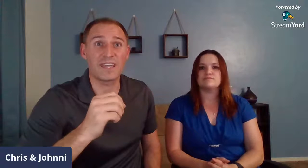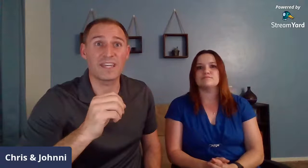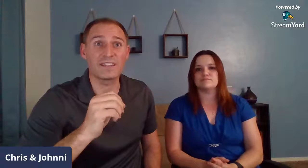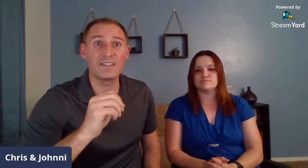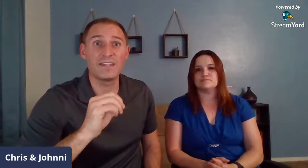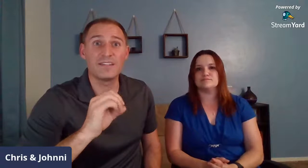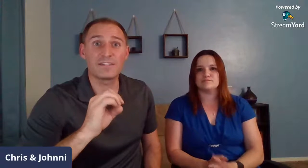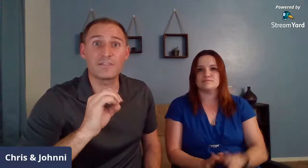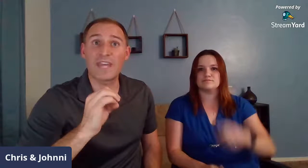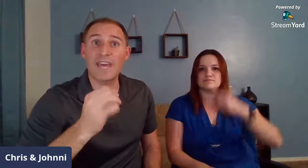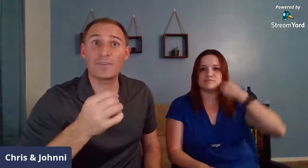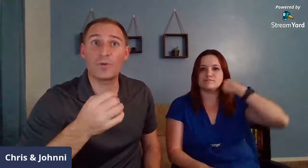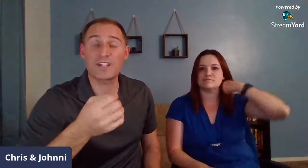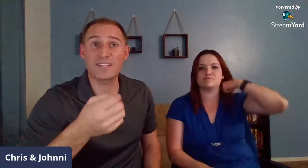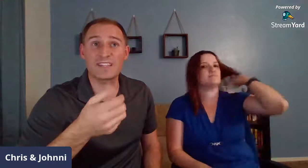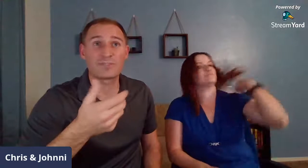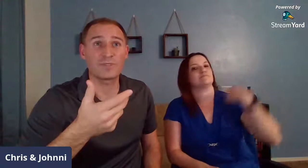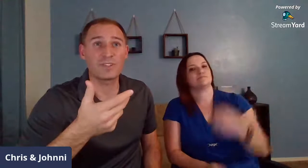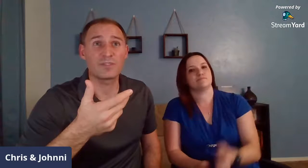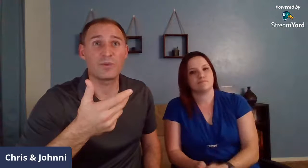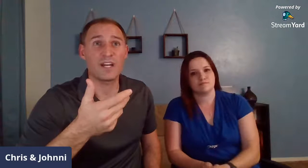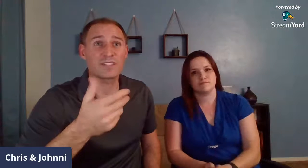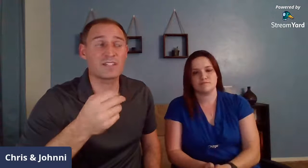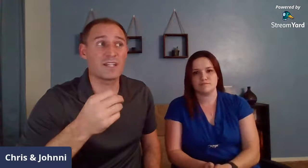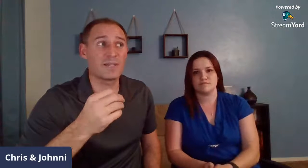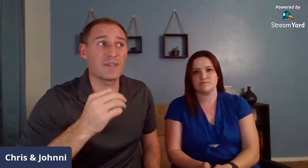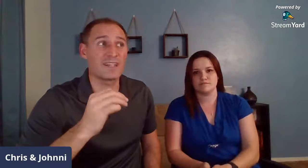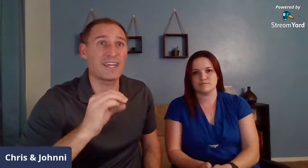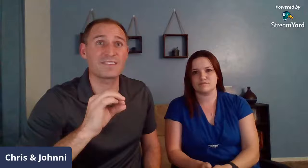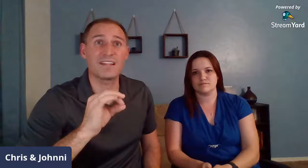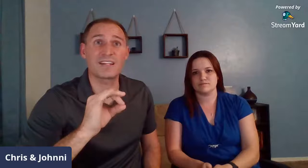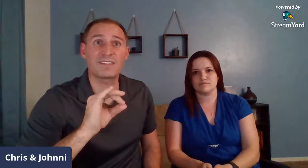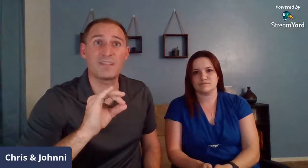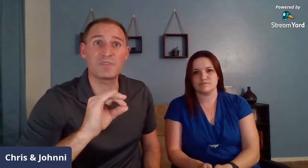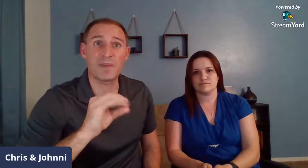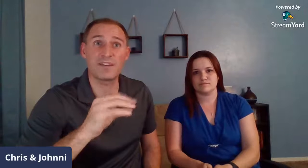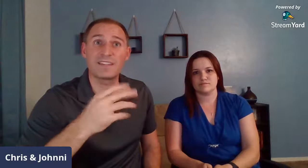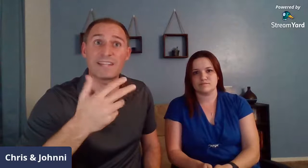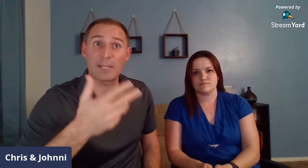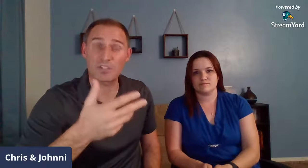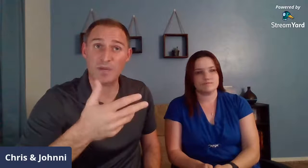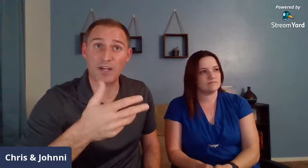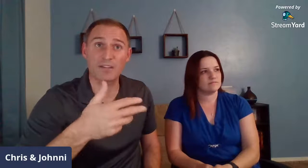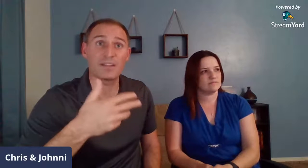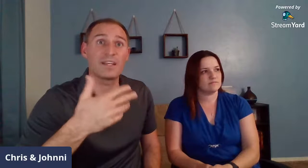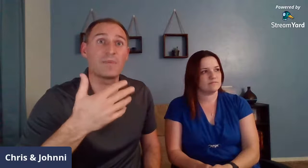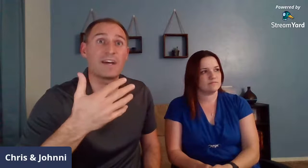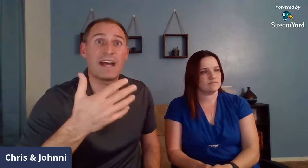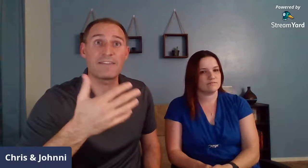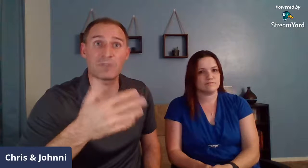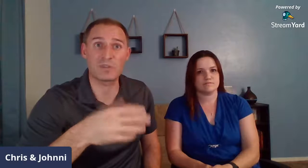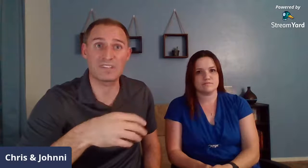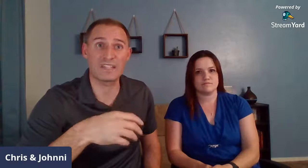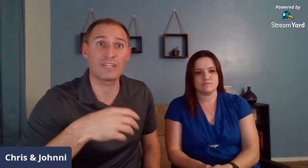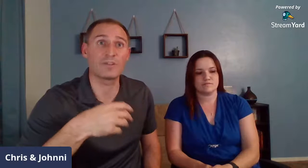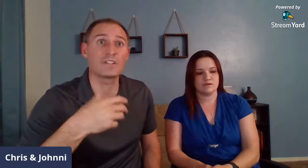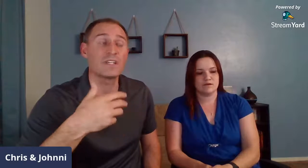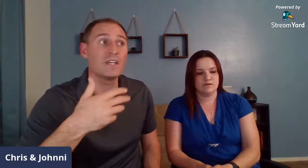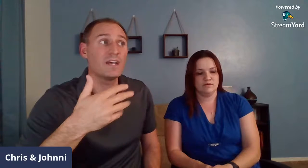And so if you haven't watched that, it's a really good watch. And he has a lot of tips about the language parent, about high frequency language,